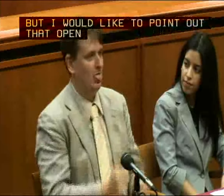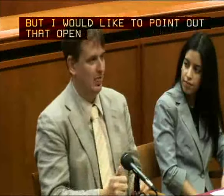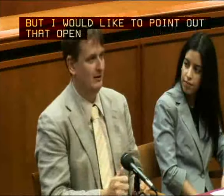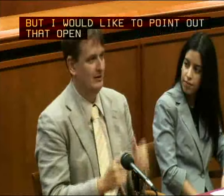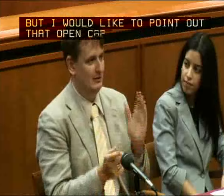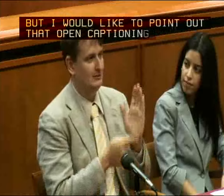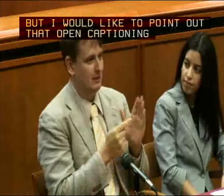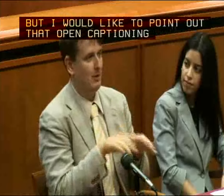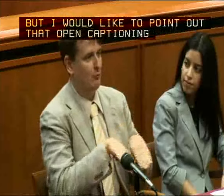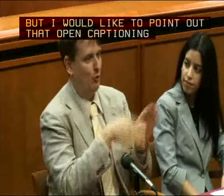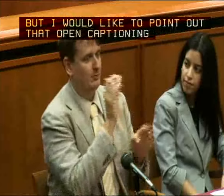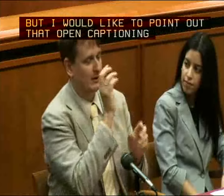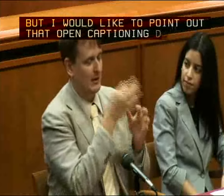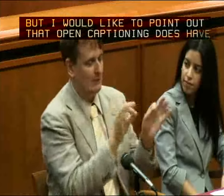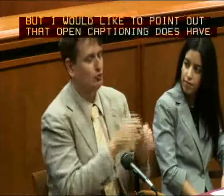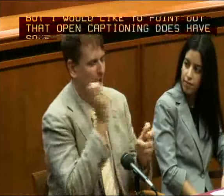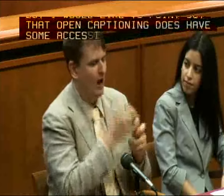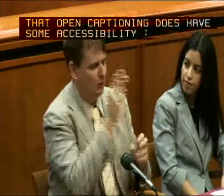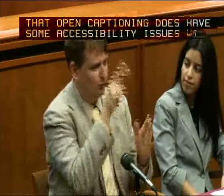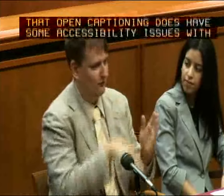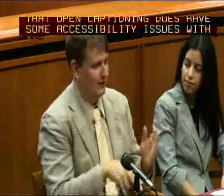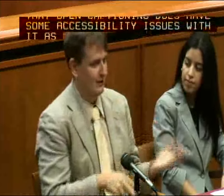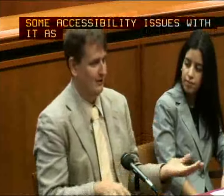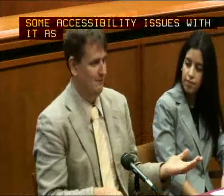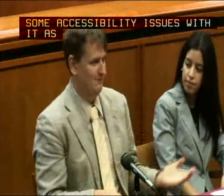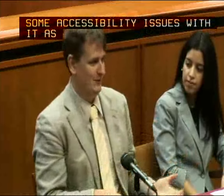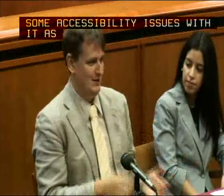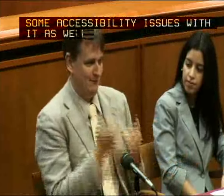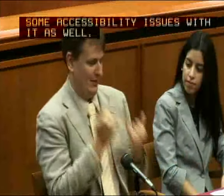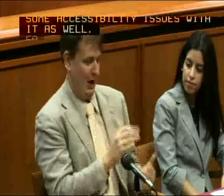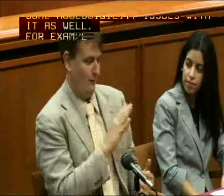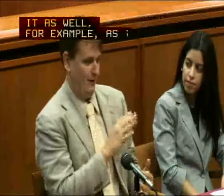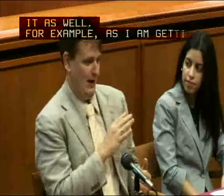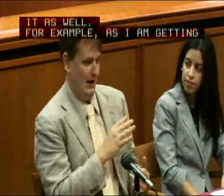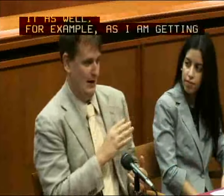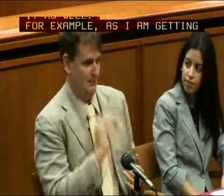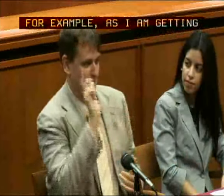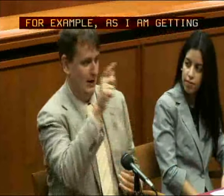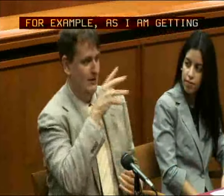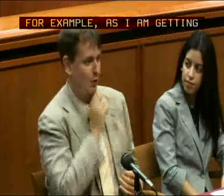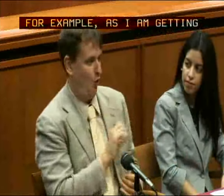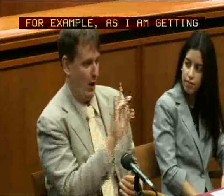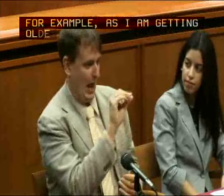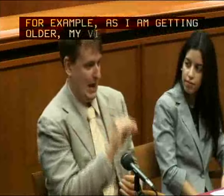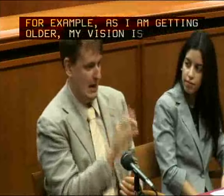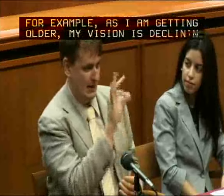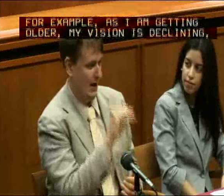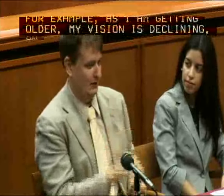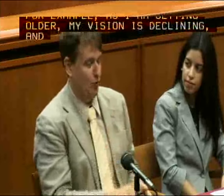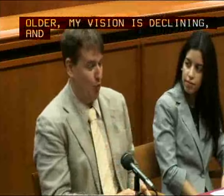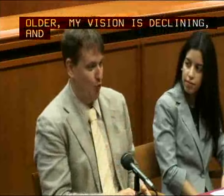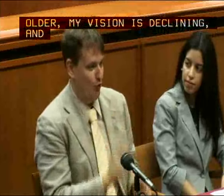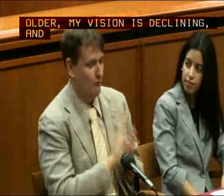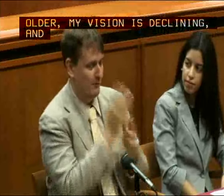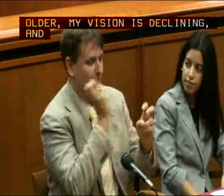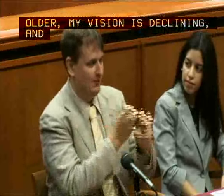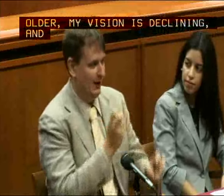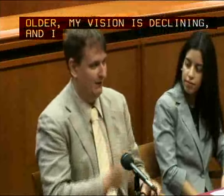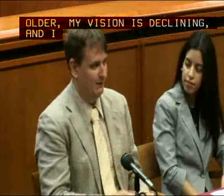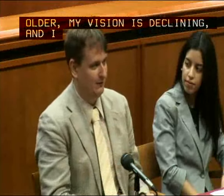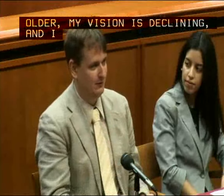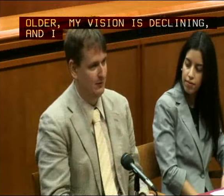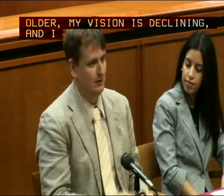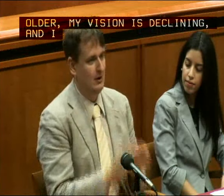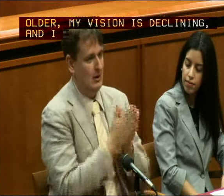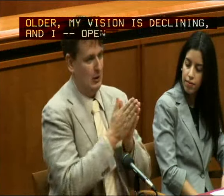as I'm getting older, my vision is declining, and so open captioning can be challenging to read. I'm fine now, but